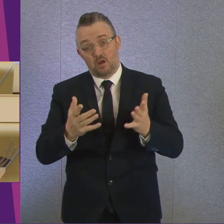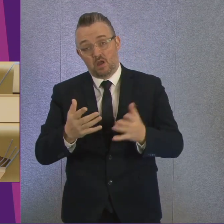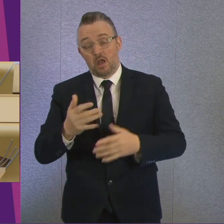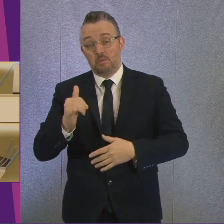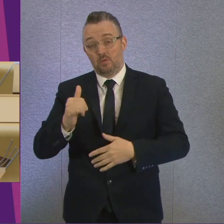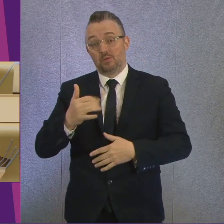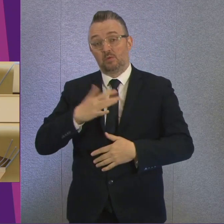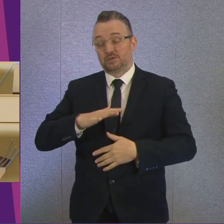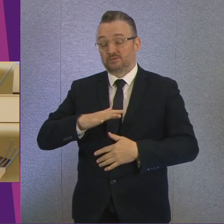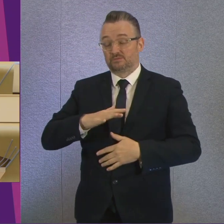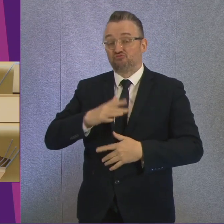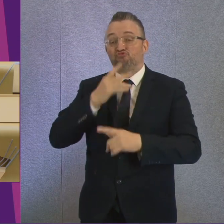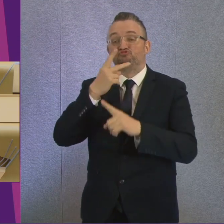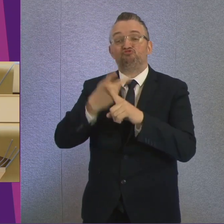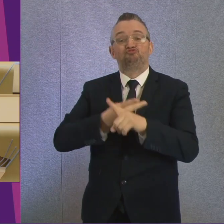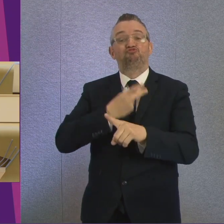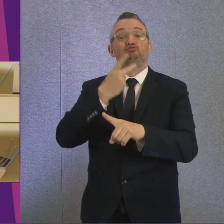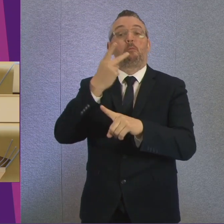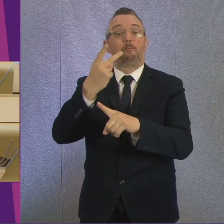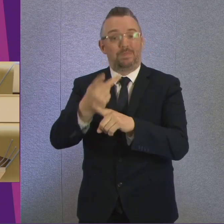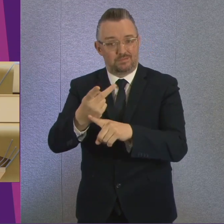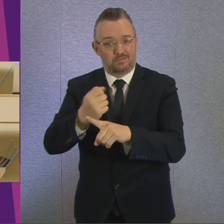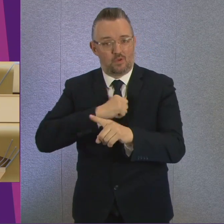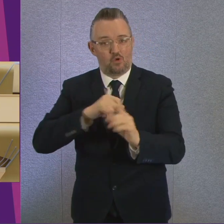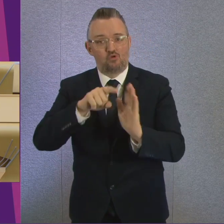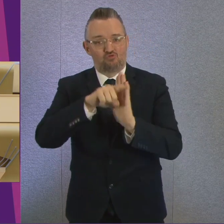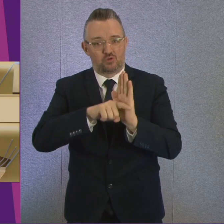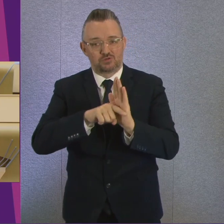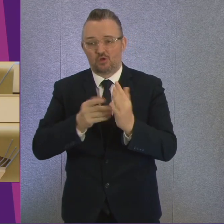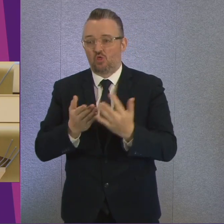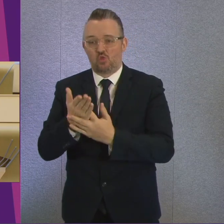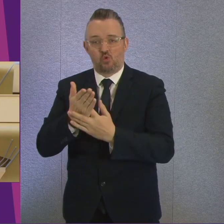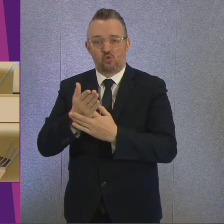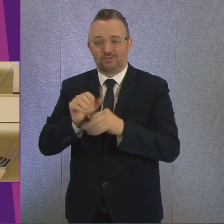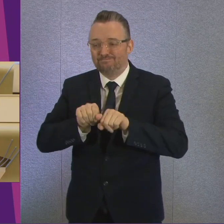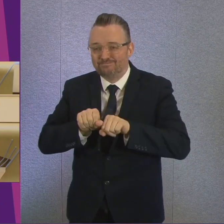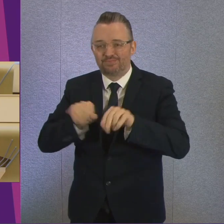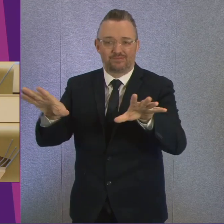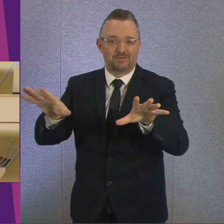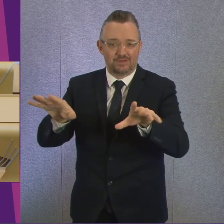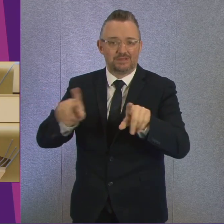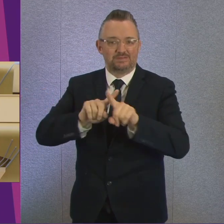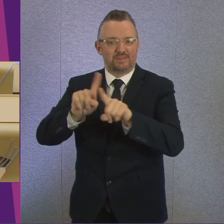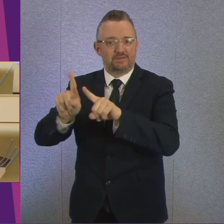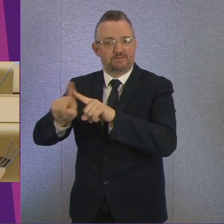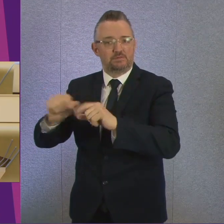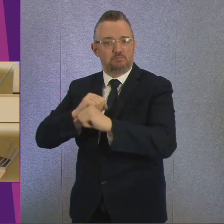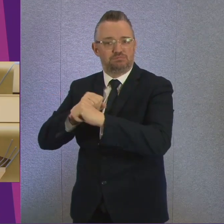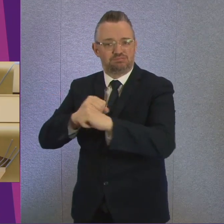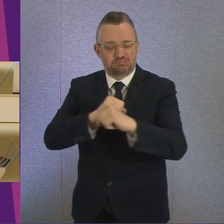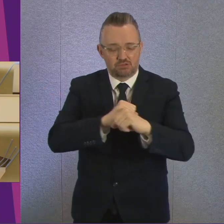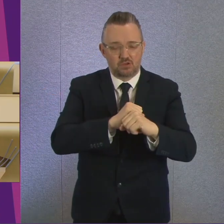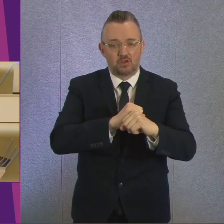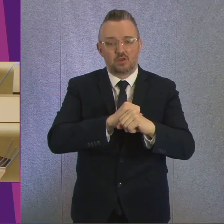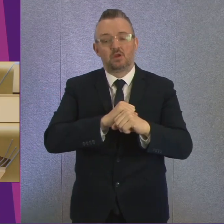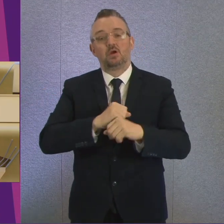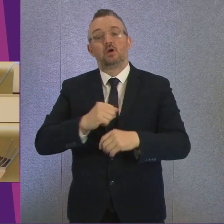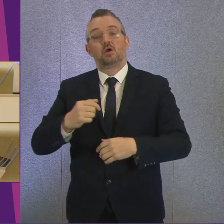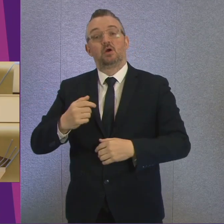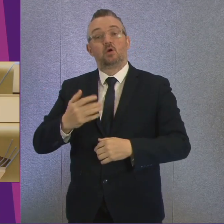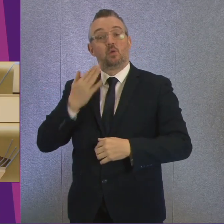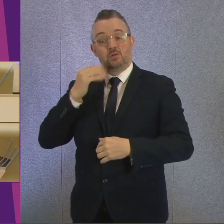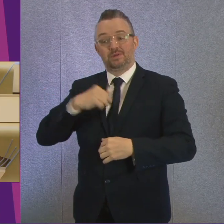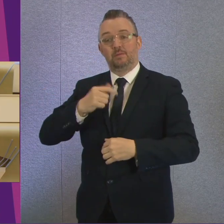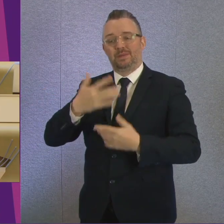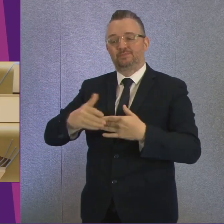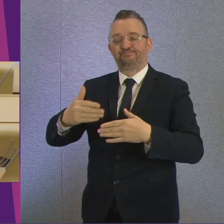to repeat this by the various media platforms that we use. The guidance that we set out where we ended